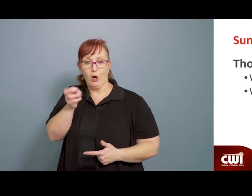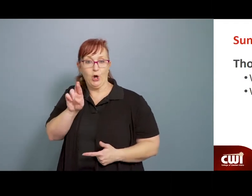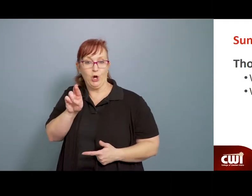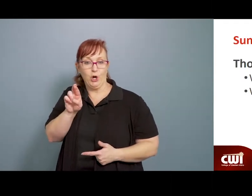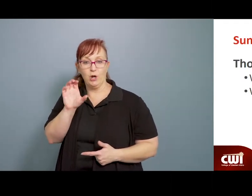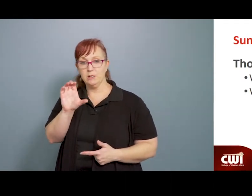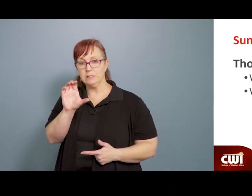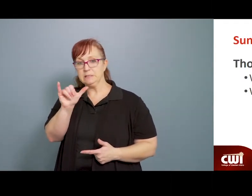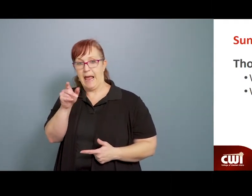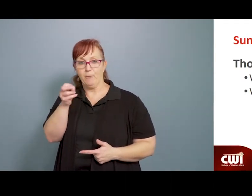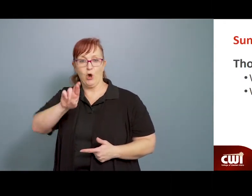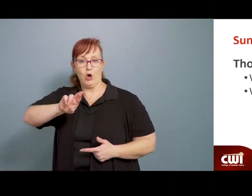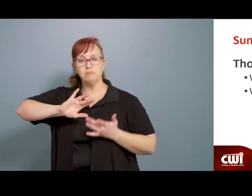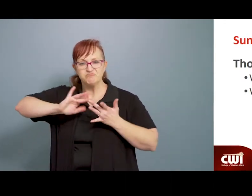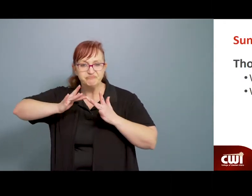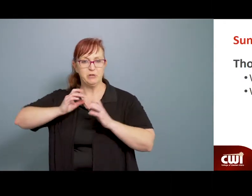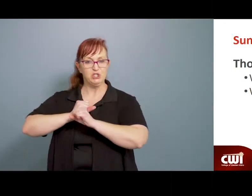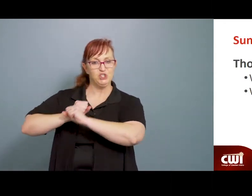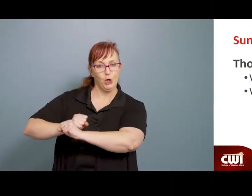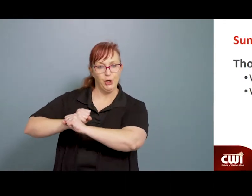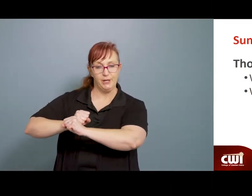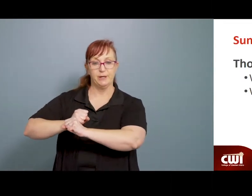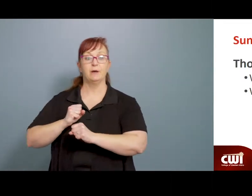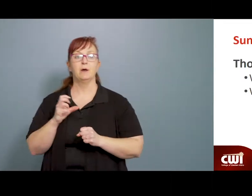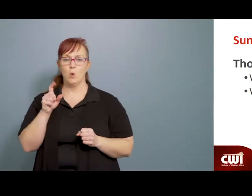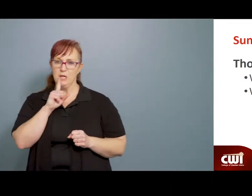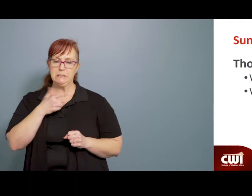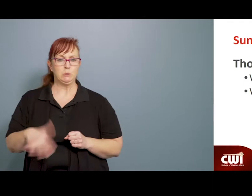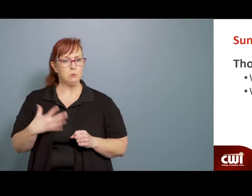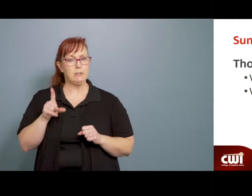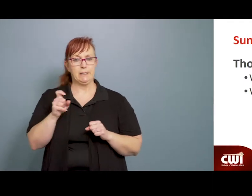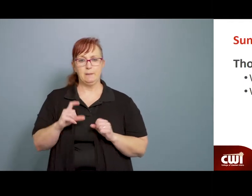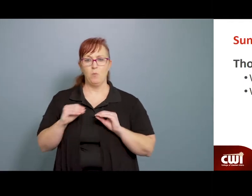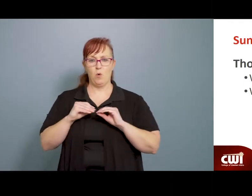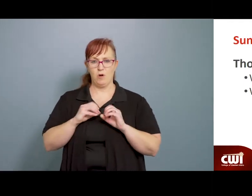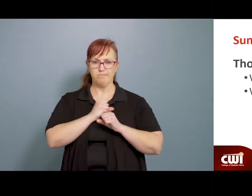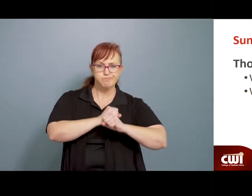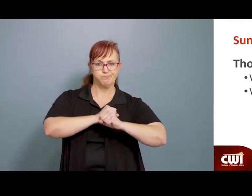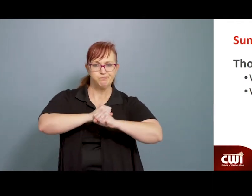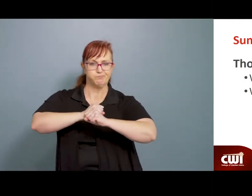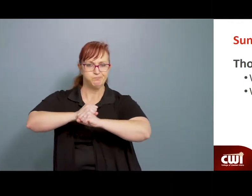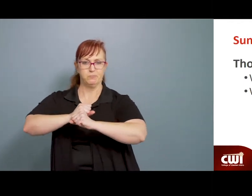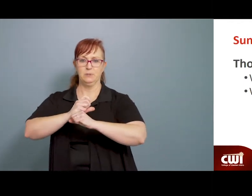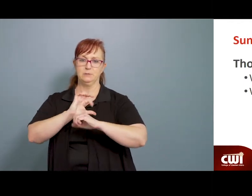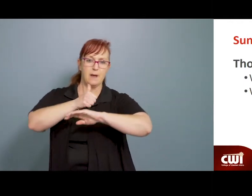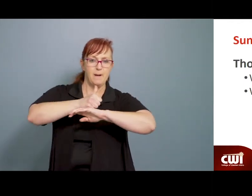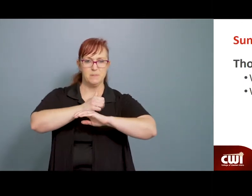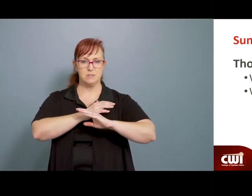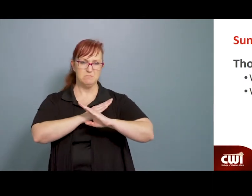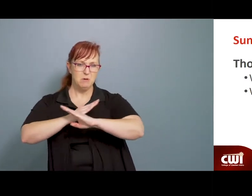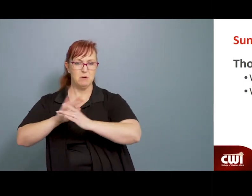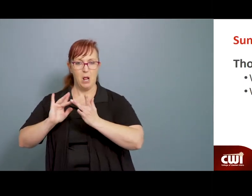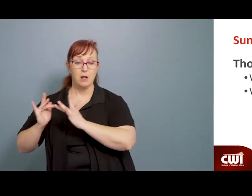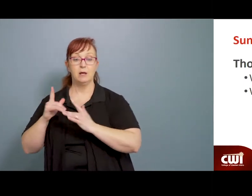For the past year, the governor's focus has been on increasing the presence of cybersecurity and developing